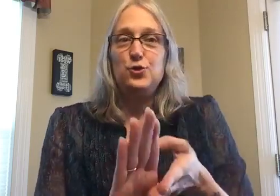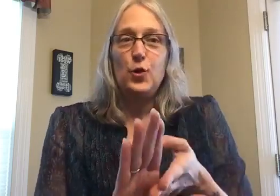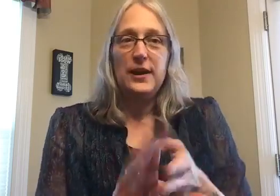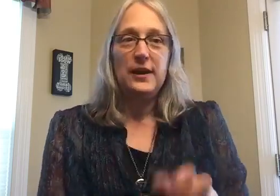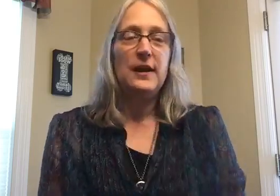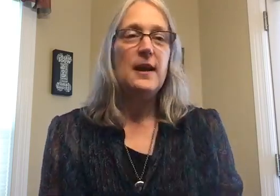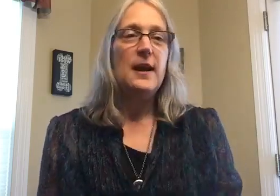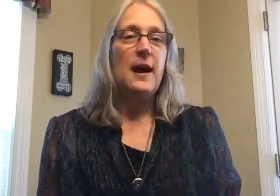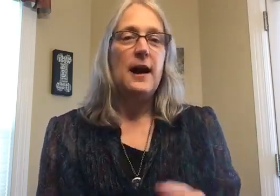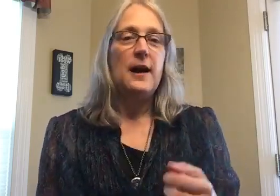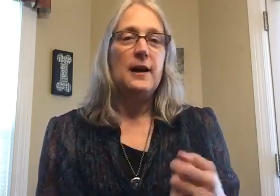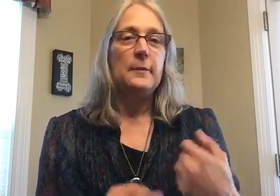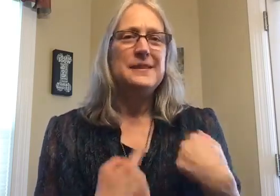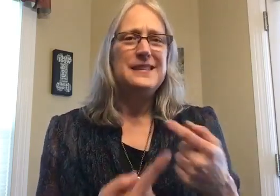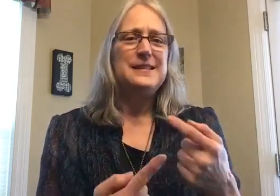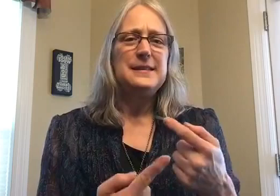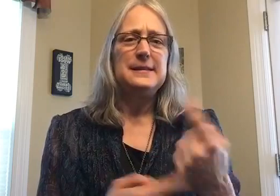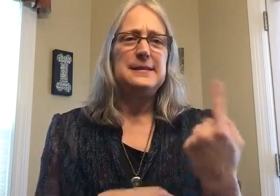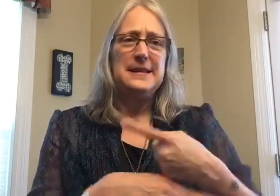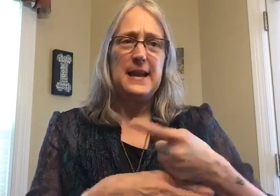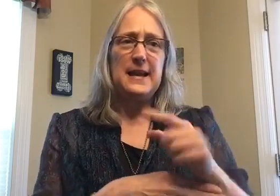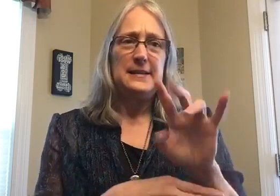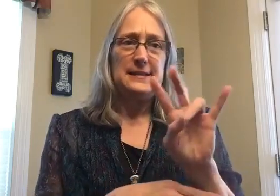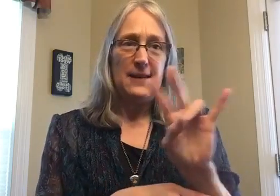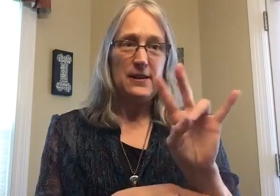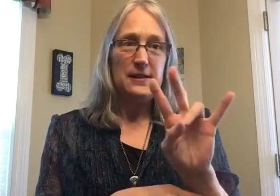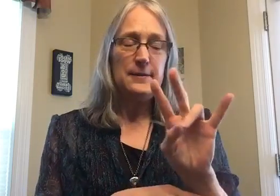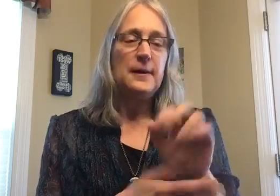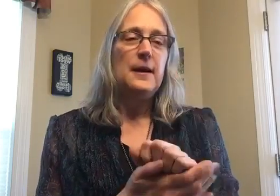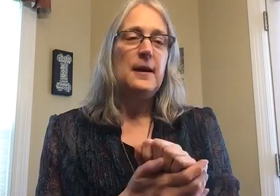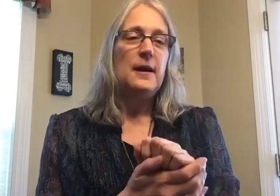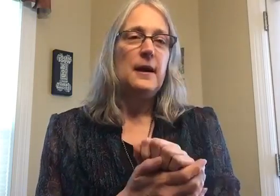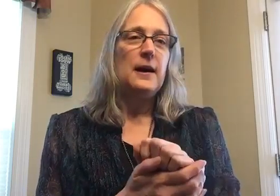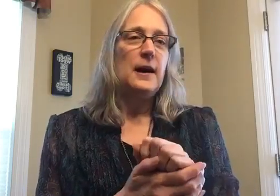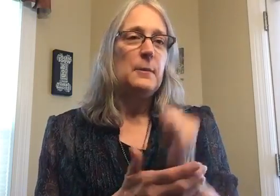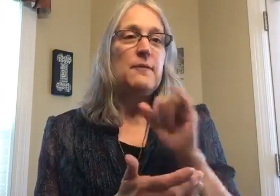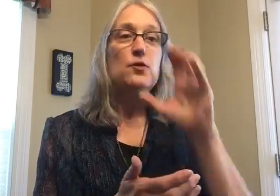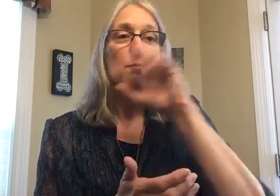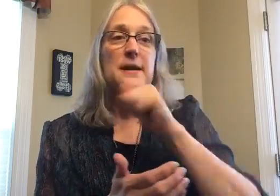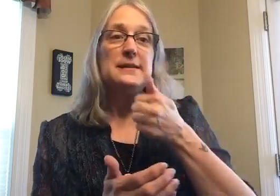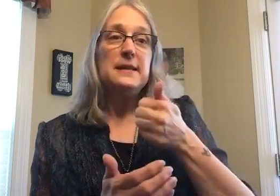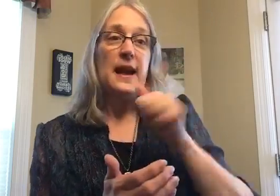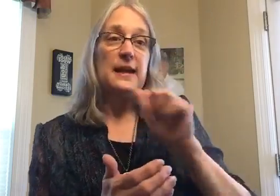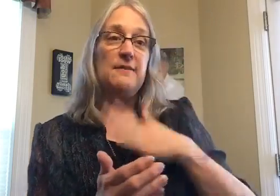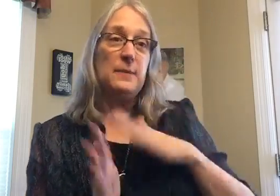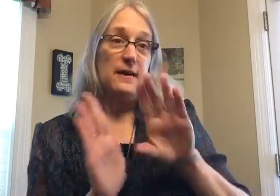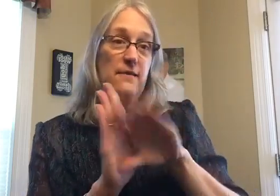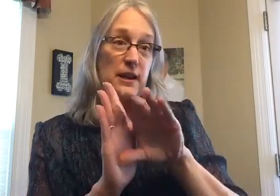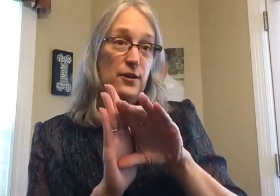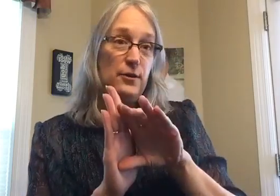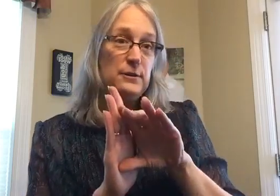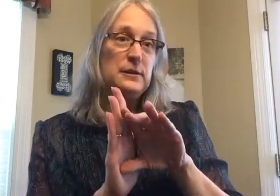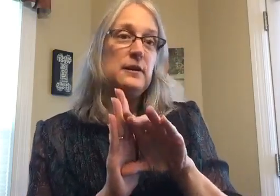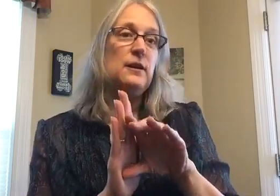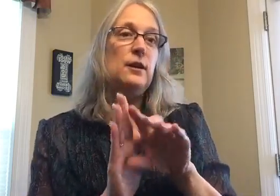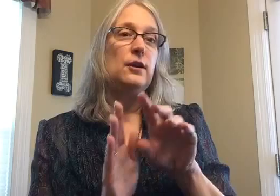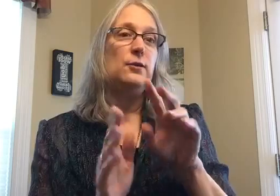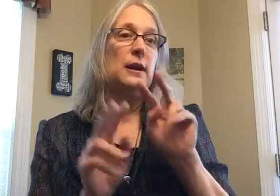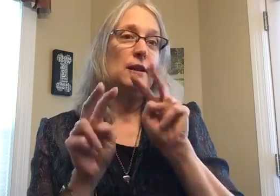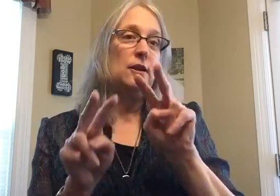joining. Since this is day 7, if you missed any of my videos, you can look at